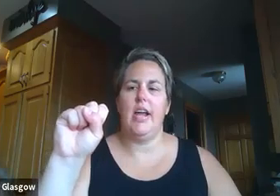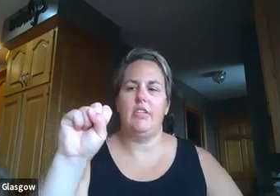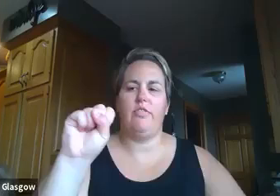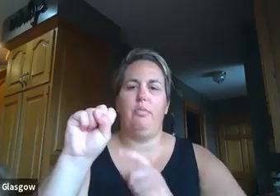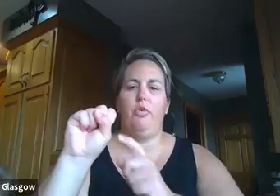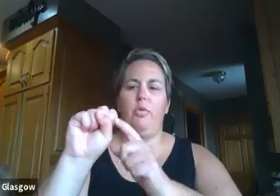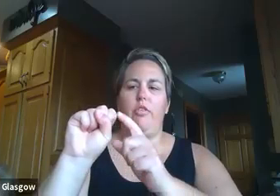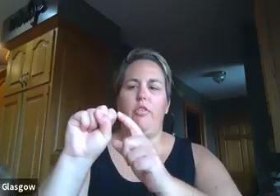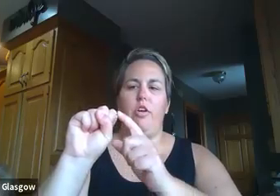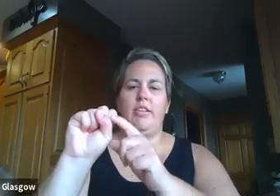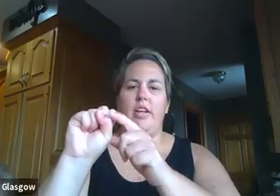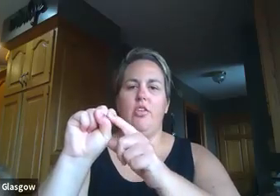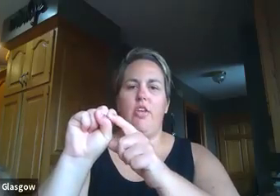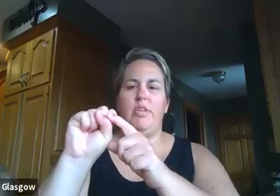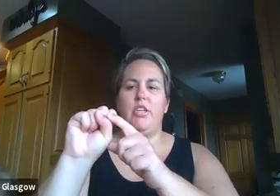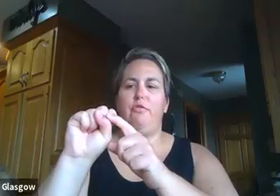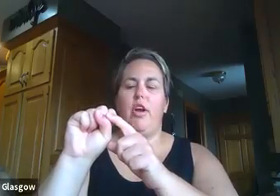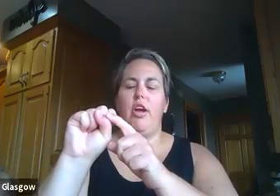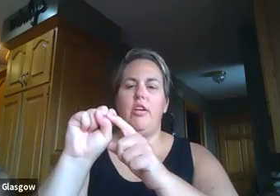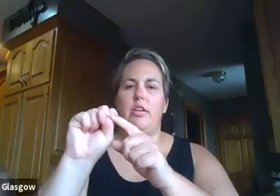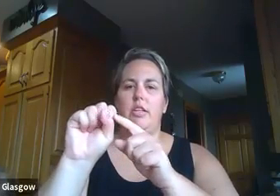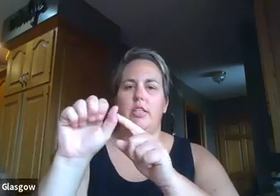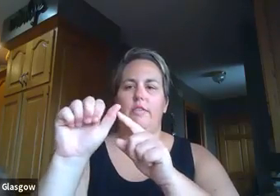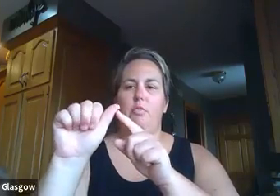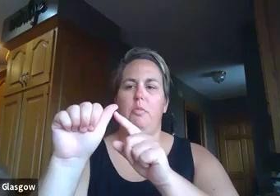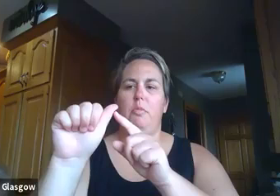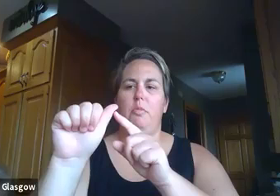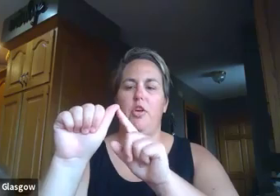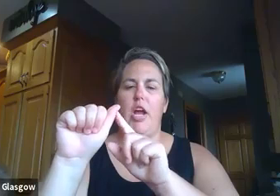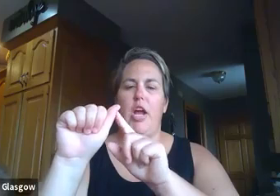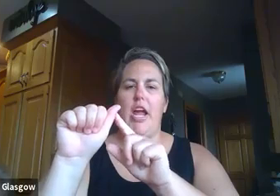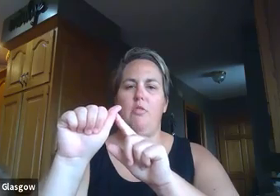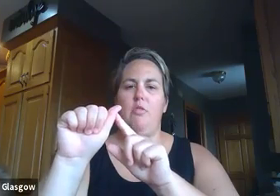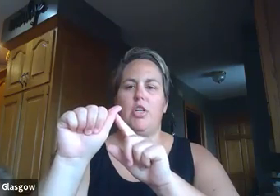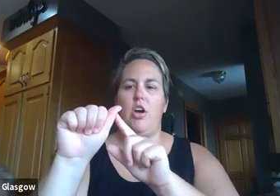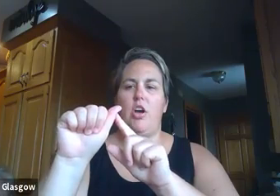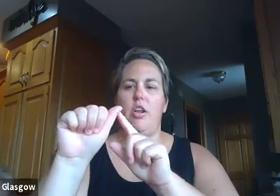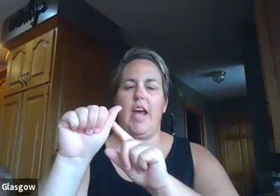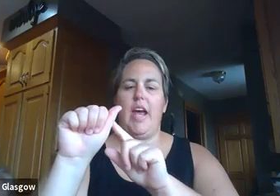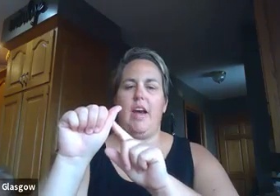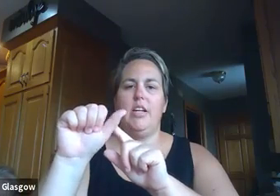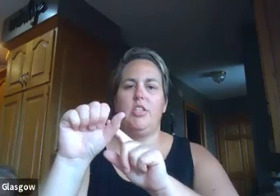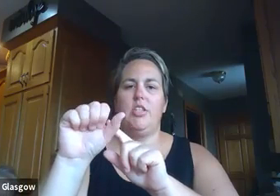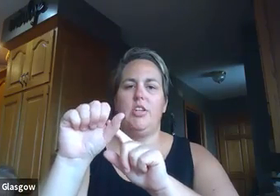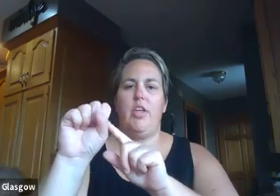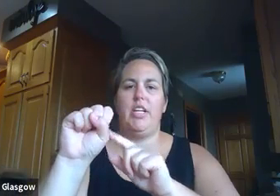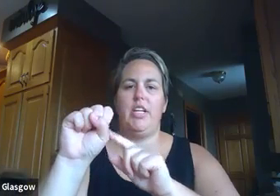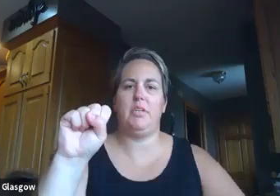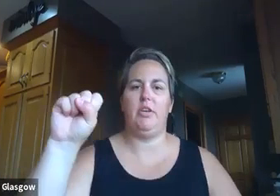and it's very important with your S that your thumb is in front, because if you remember, your A was on the outside, so thumb placement is